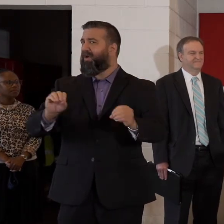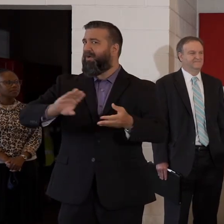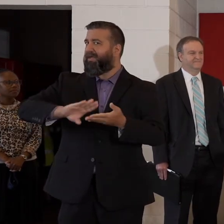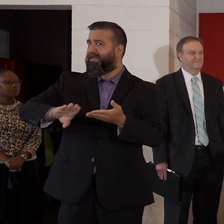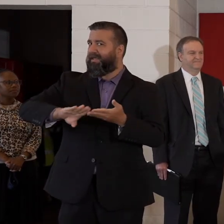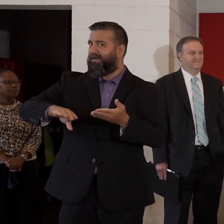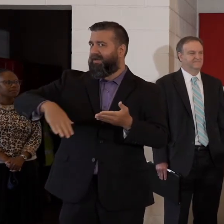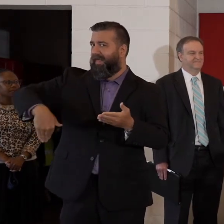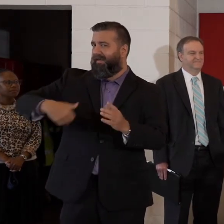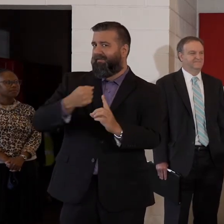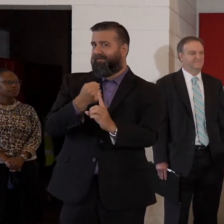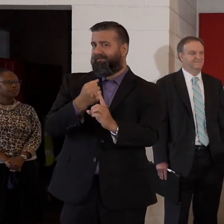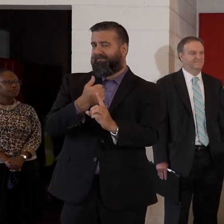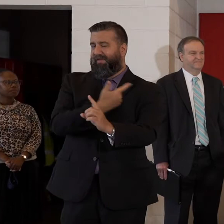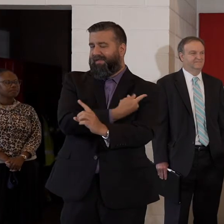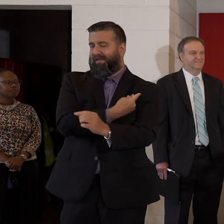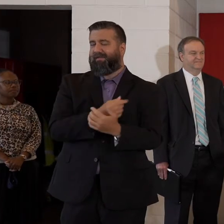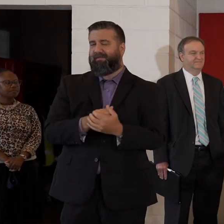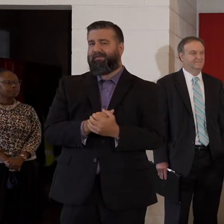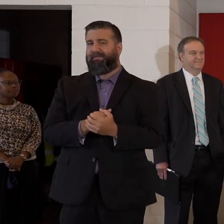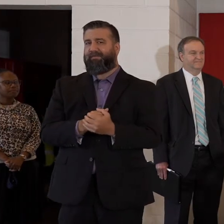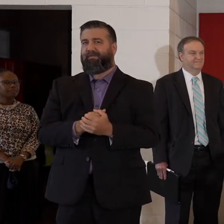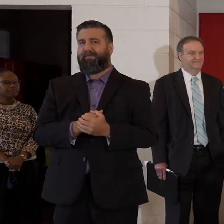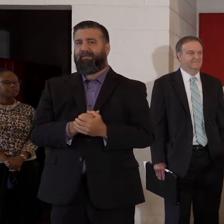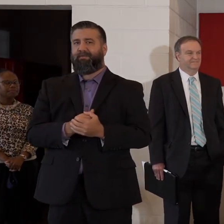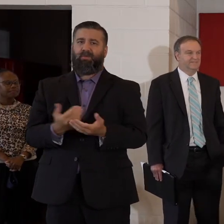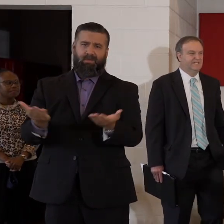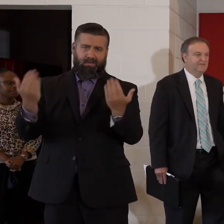a vaccination. So come out and get your vaccine.